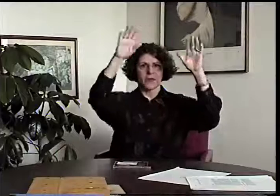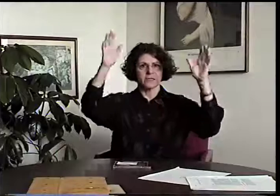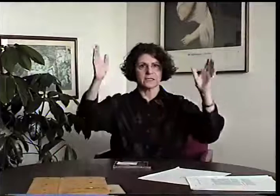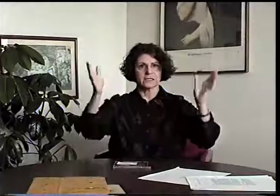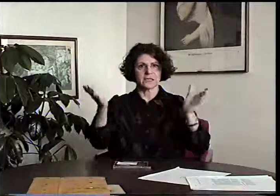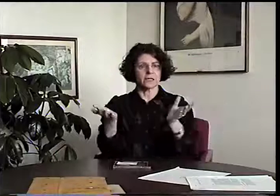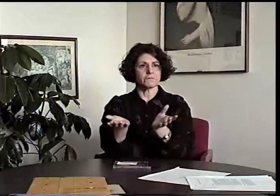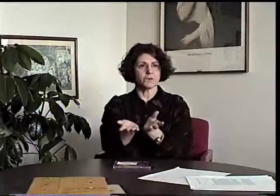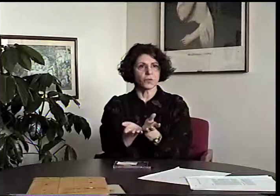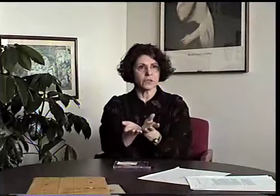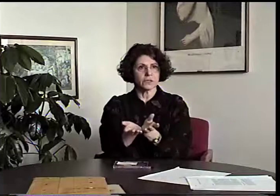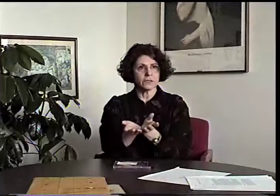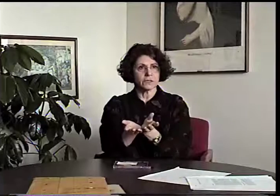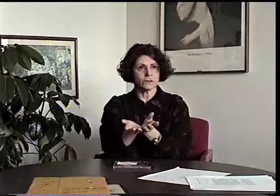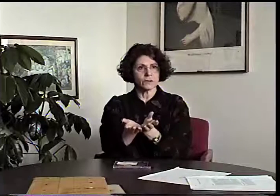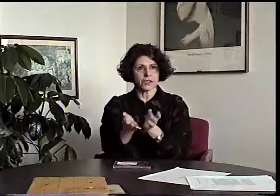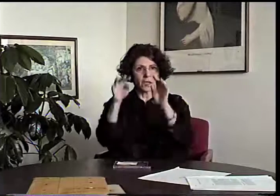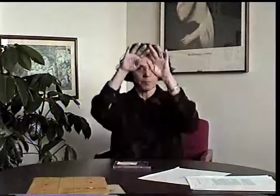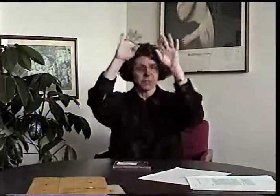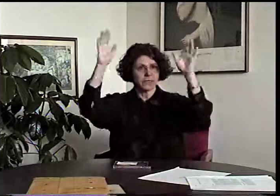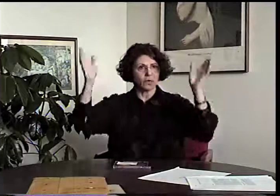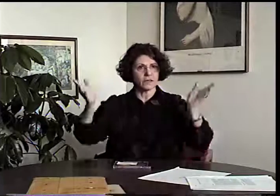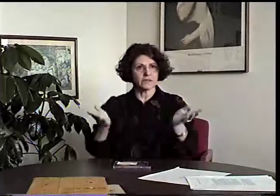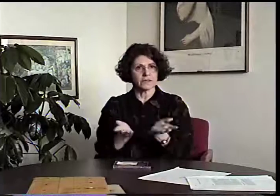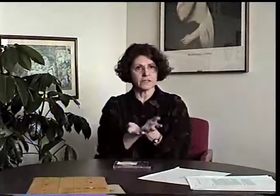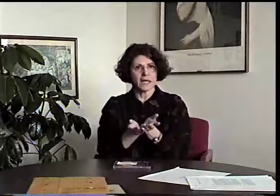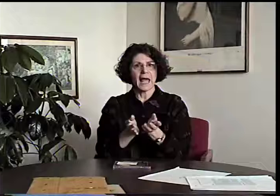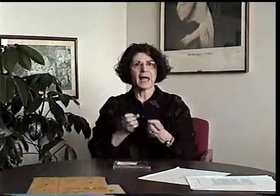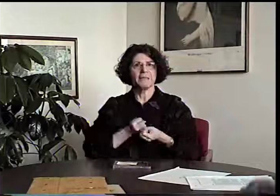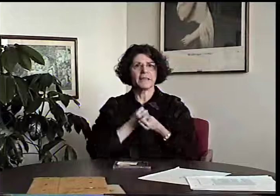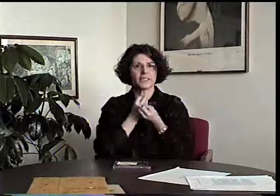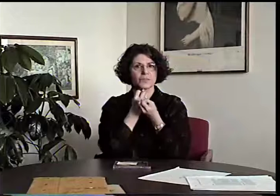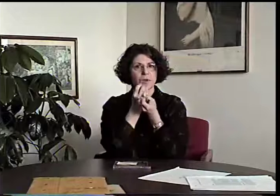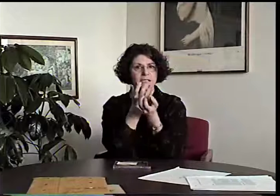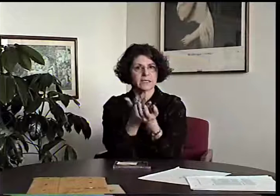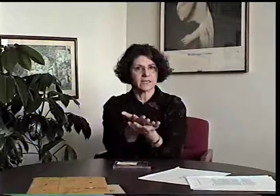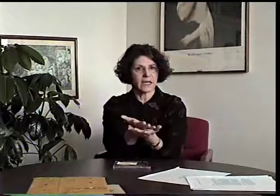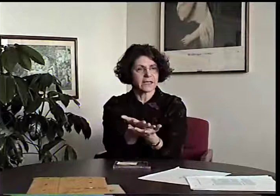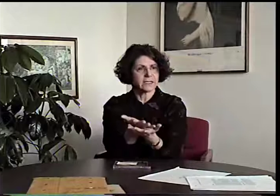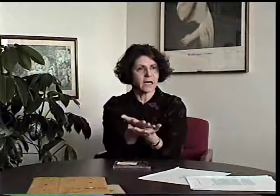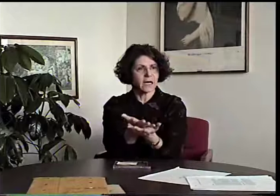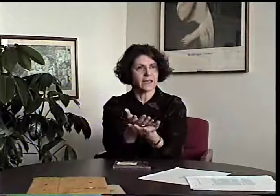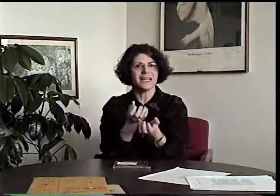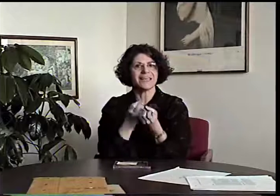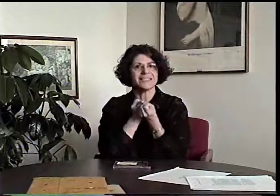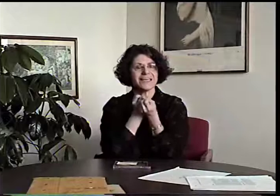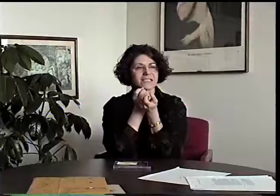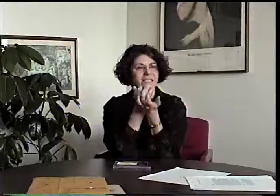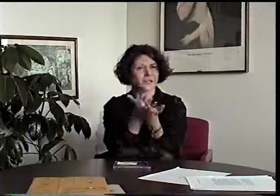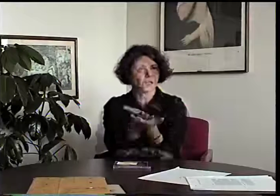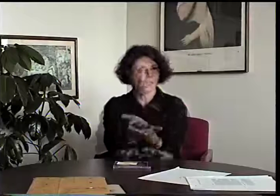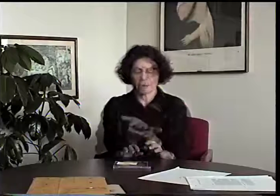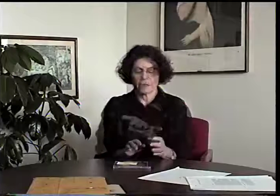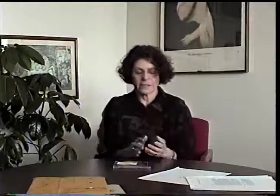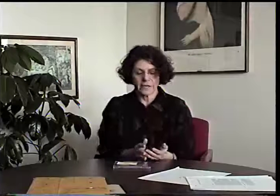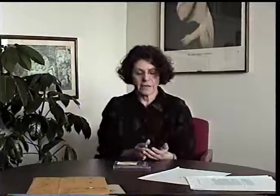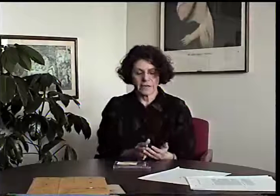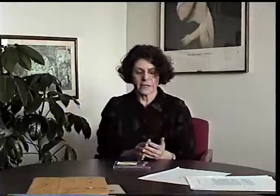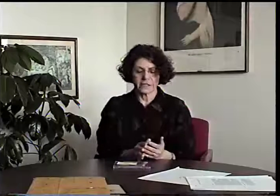makes the sign for world, which encompasses all of it, and then expresses the last line in dead center. The second thing is